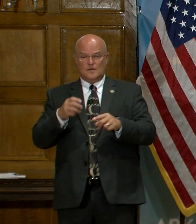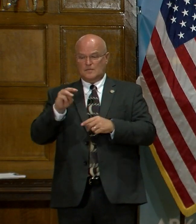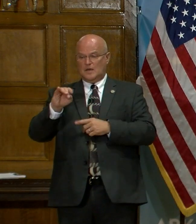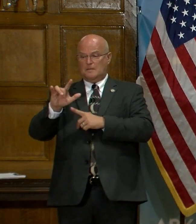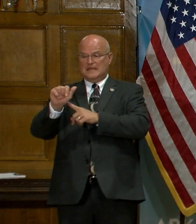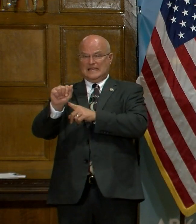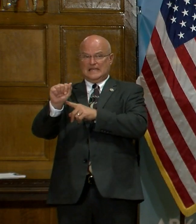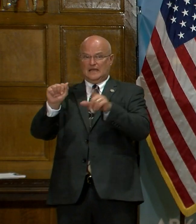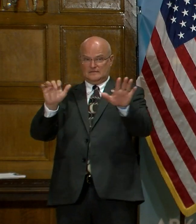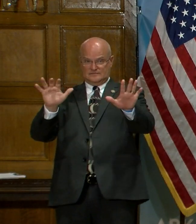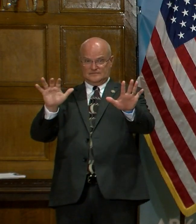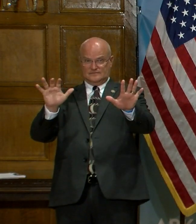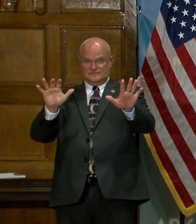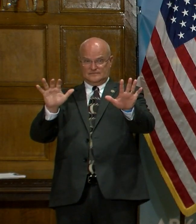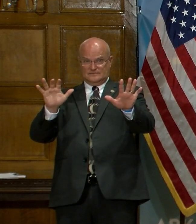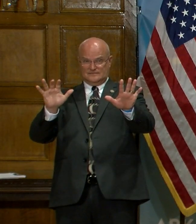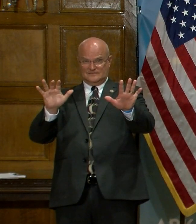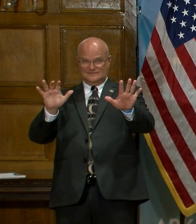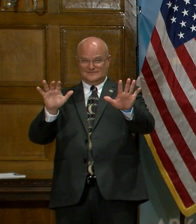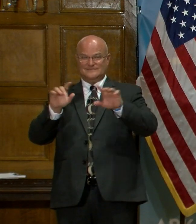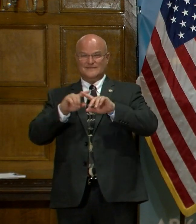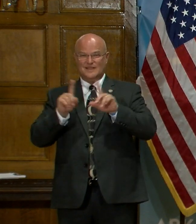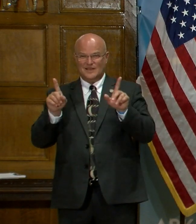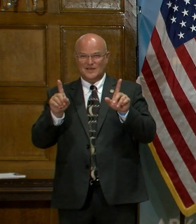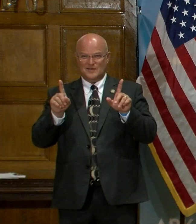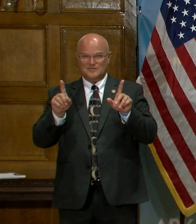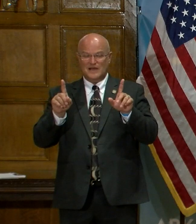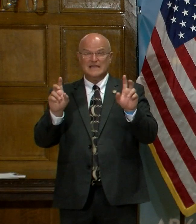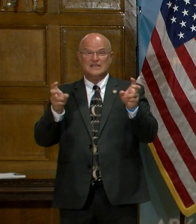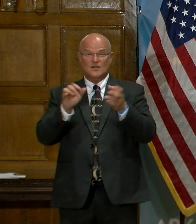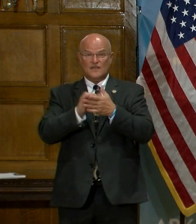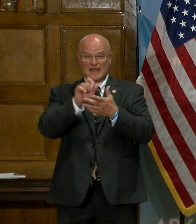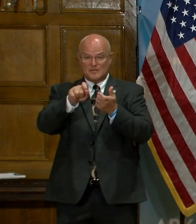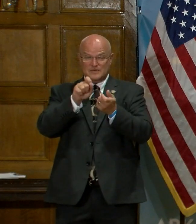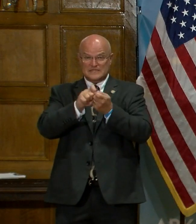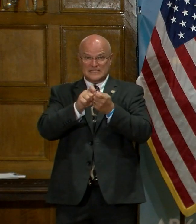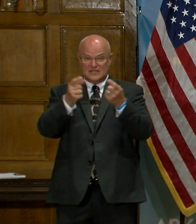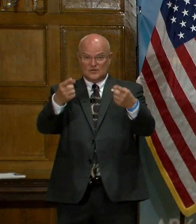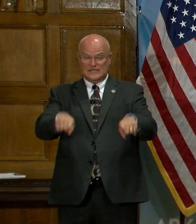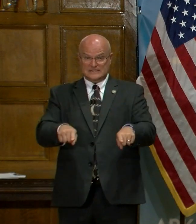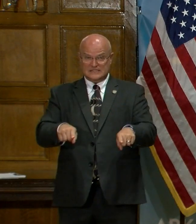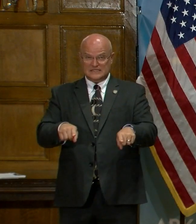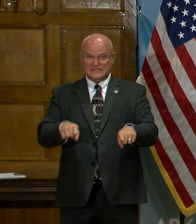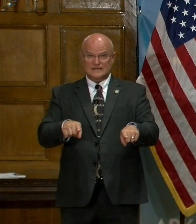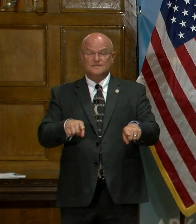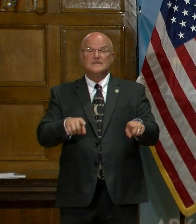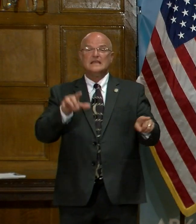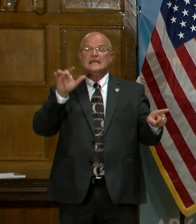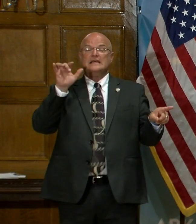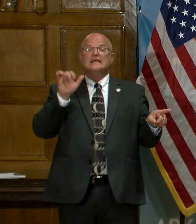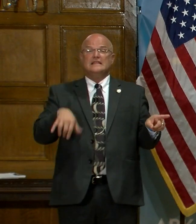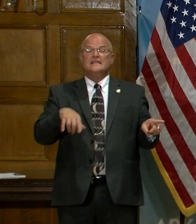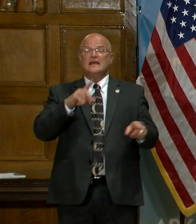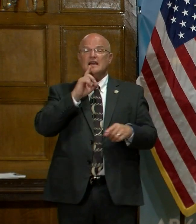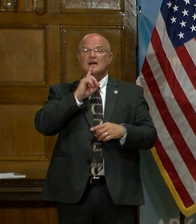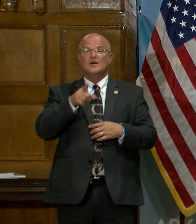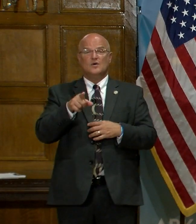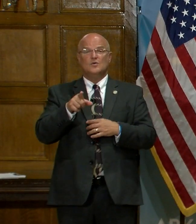media inquiry. But in terms of that particular incident, that